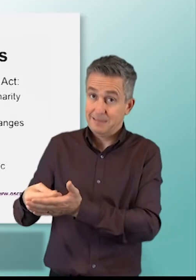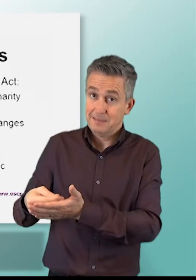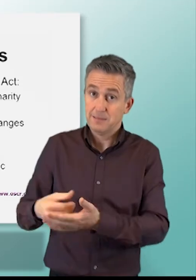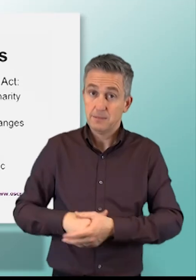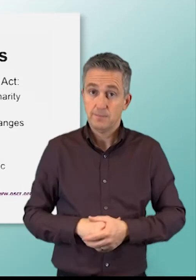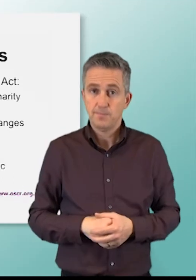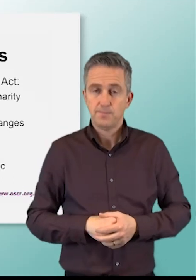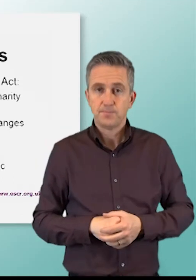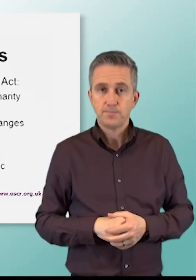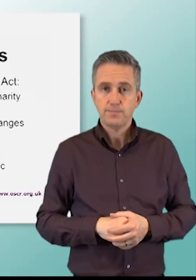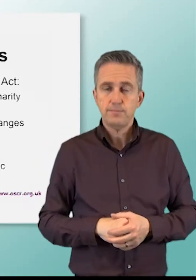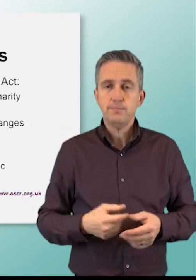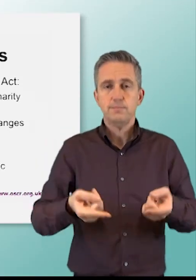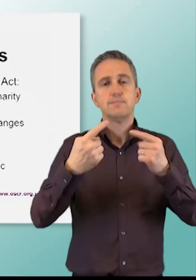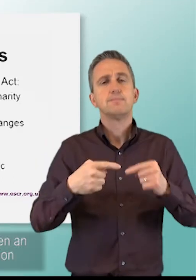finances.